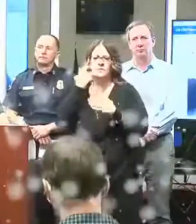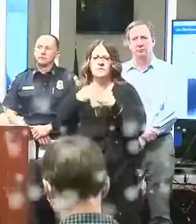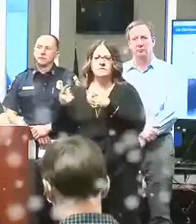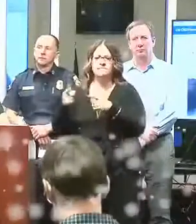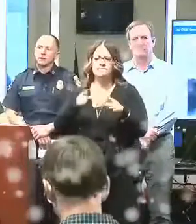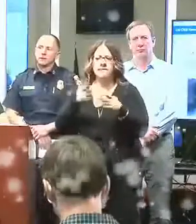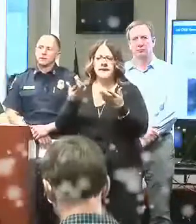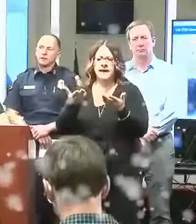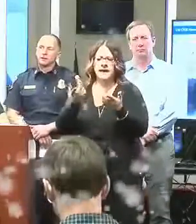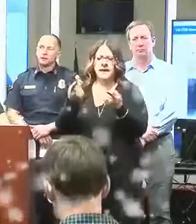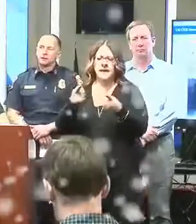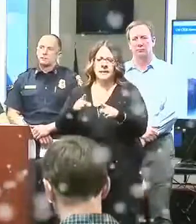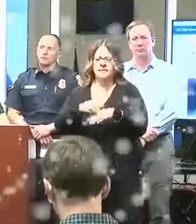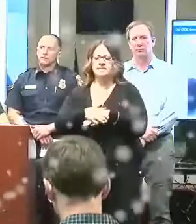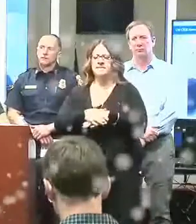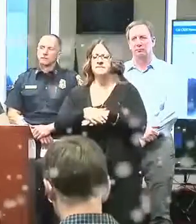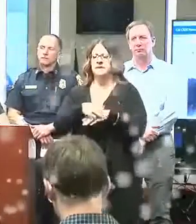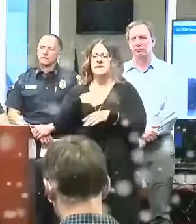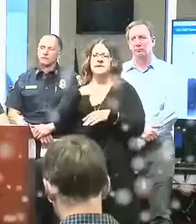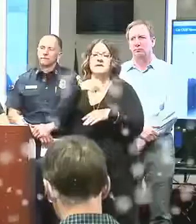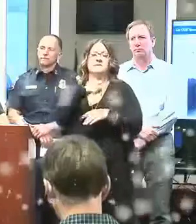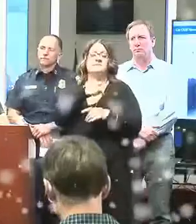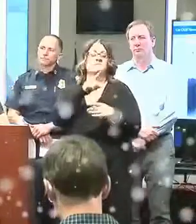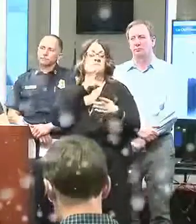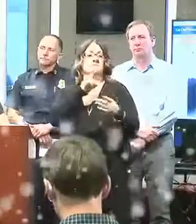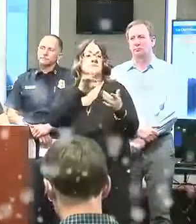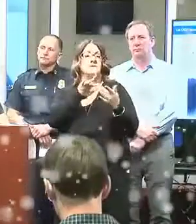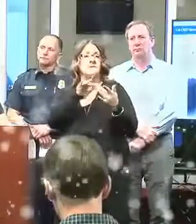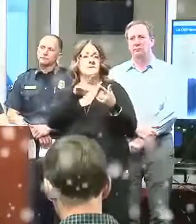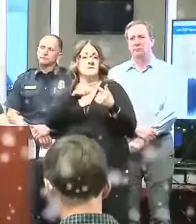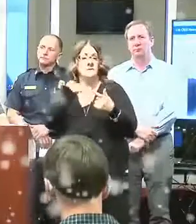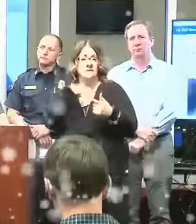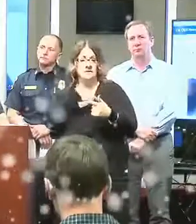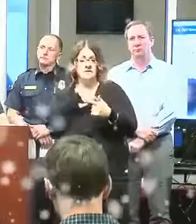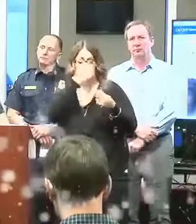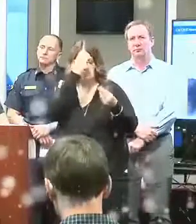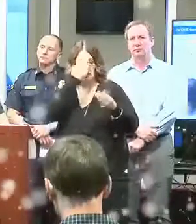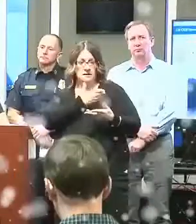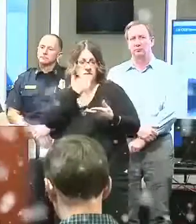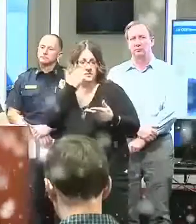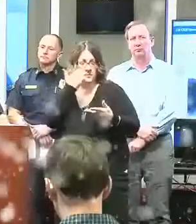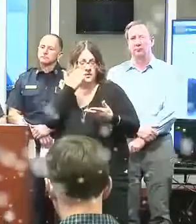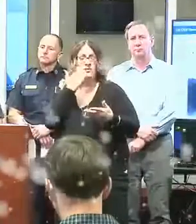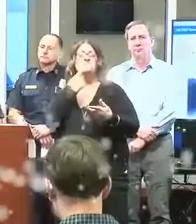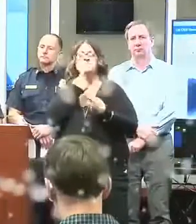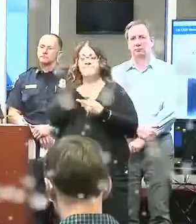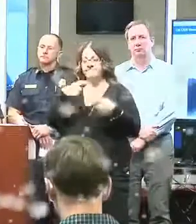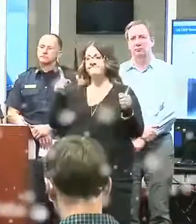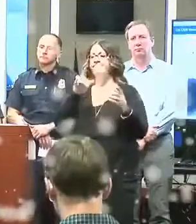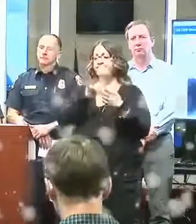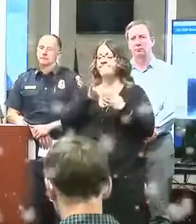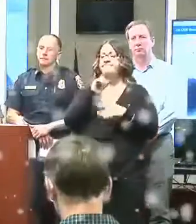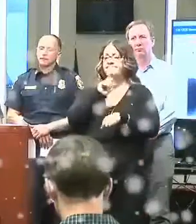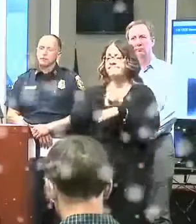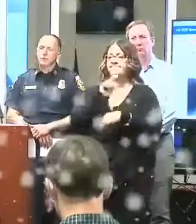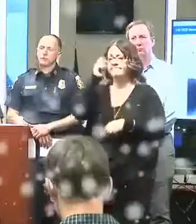with us here tonight. Within the last hour, he has issued an emergency